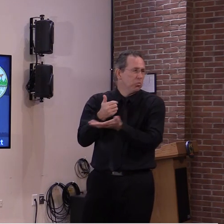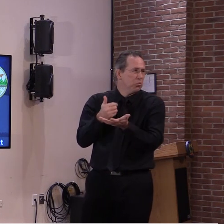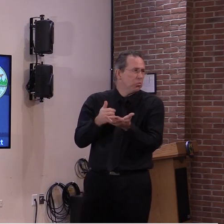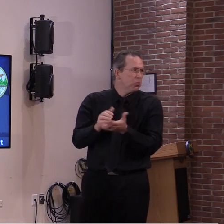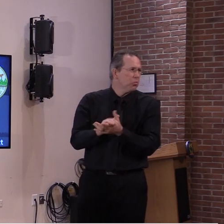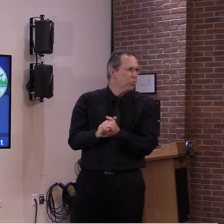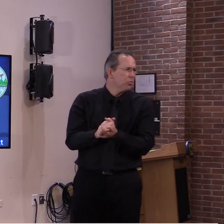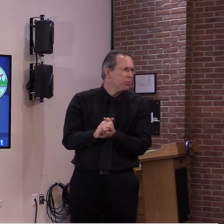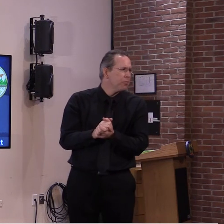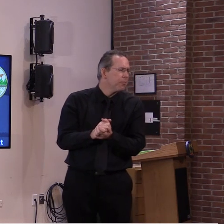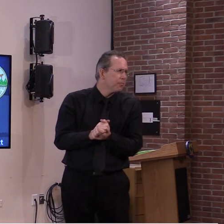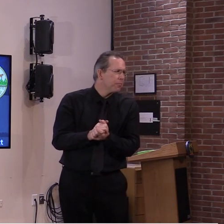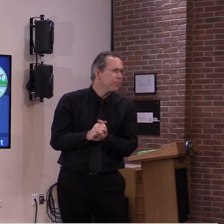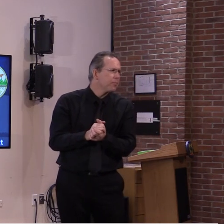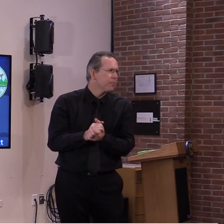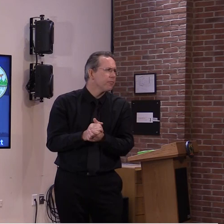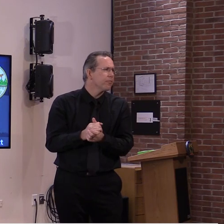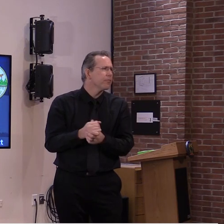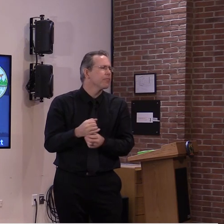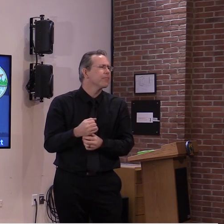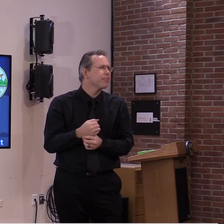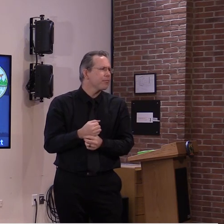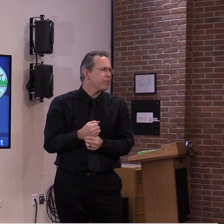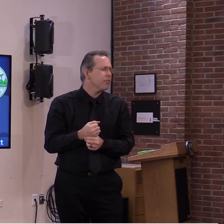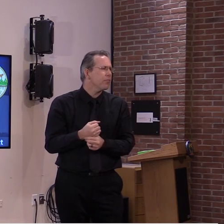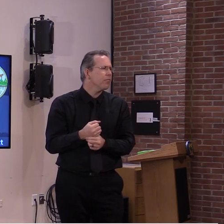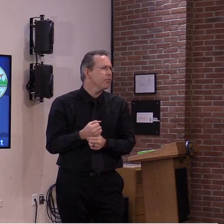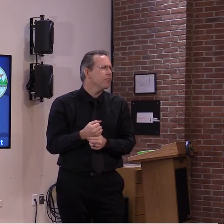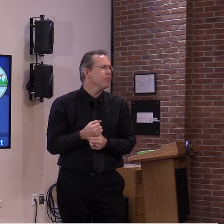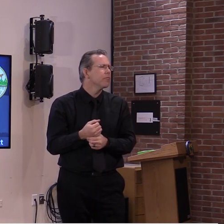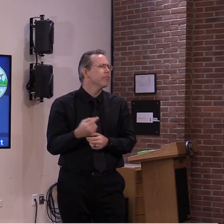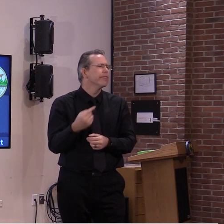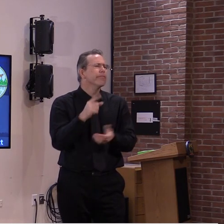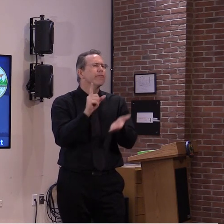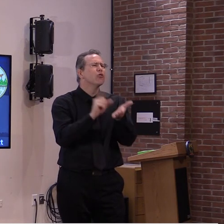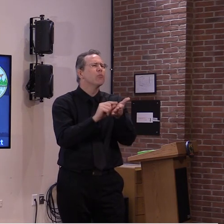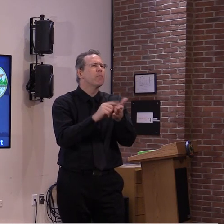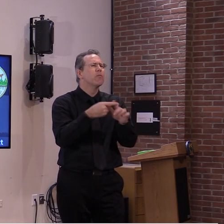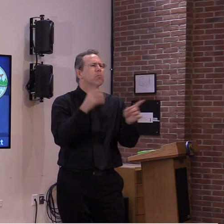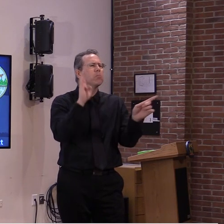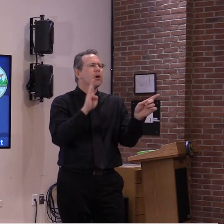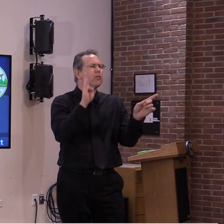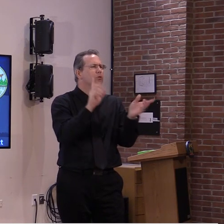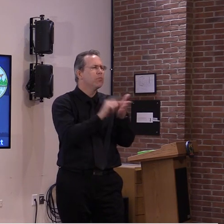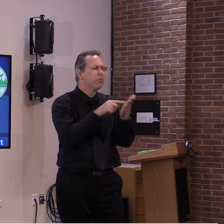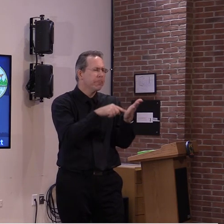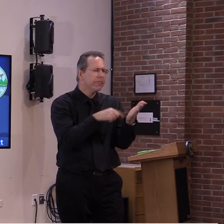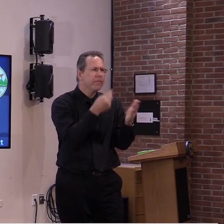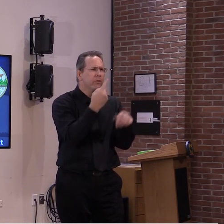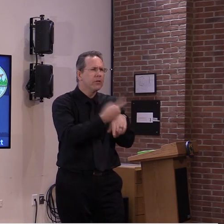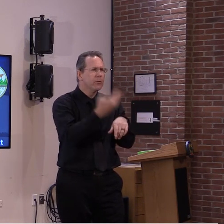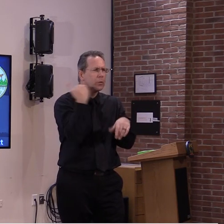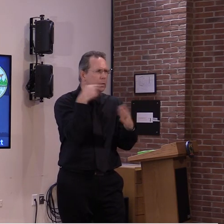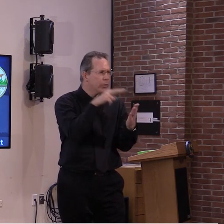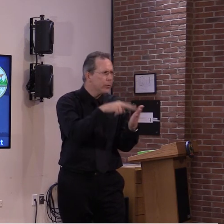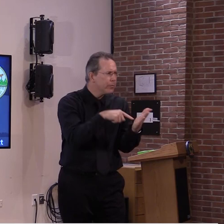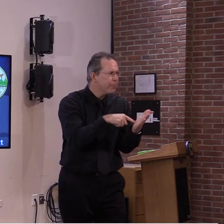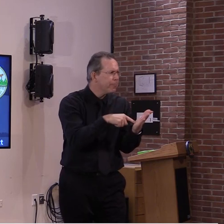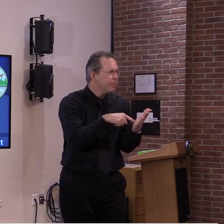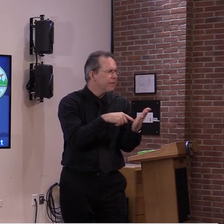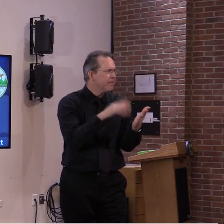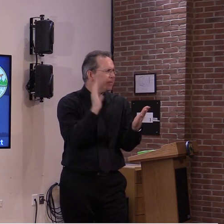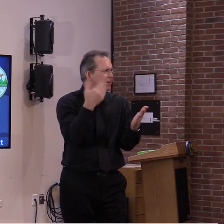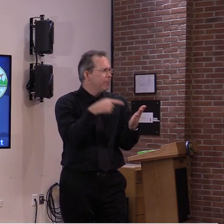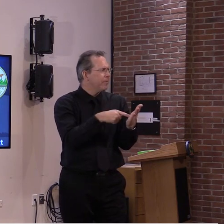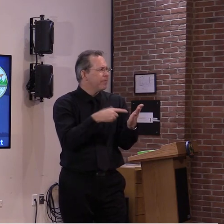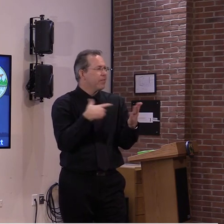states and hospitals that were experiencing a lot of activity to call on retired nurses and medical students to